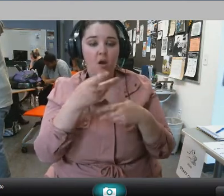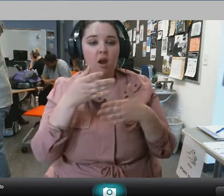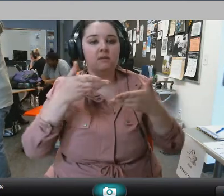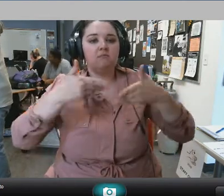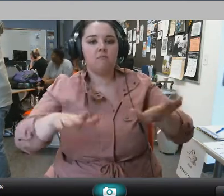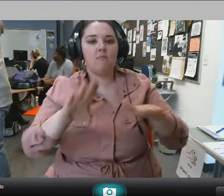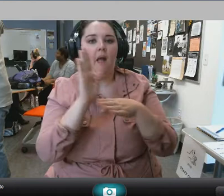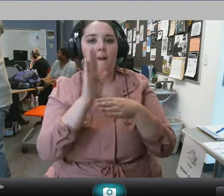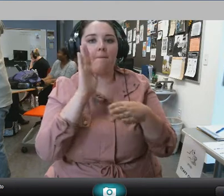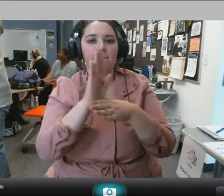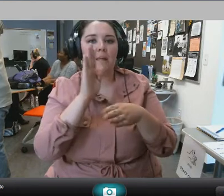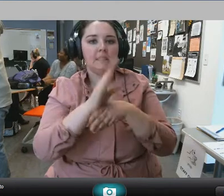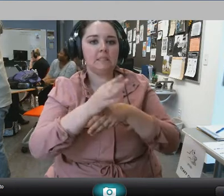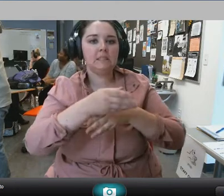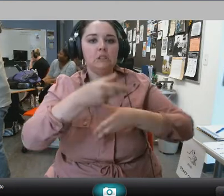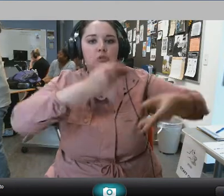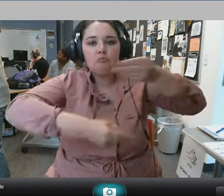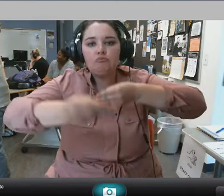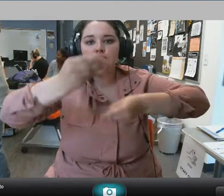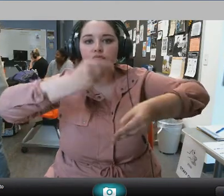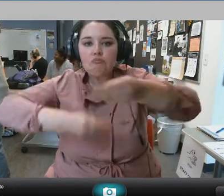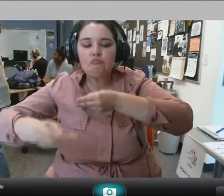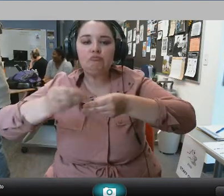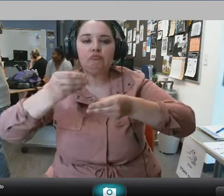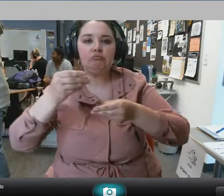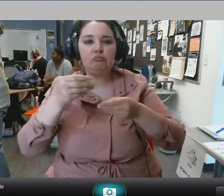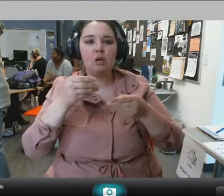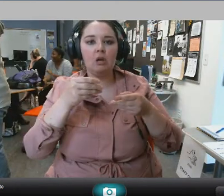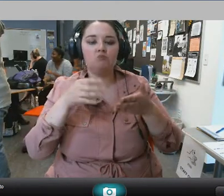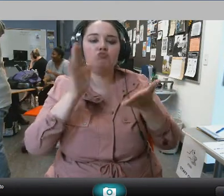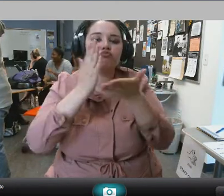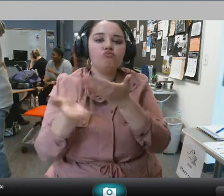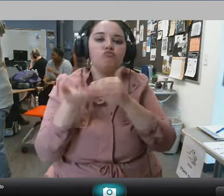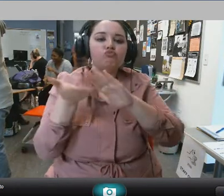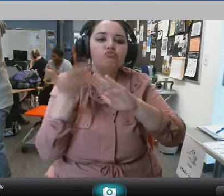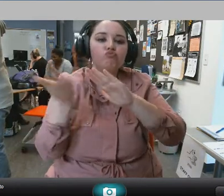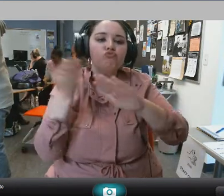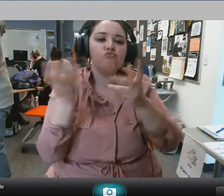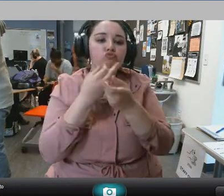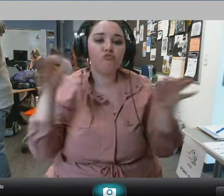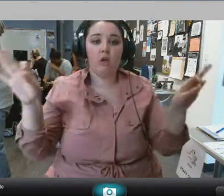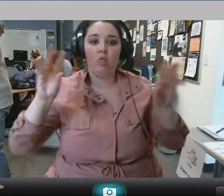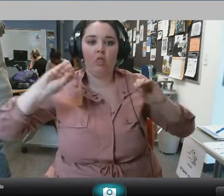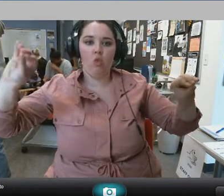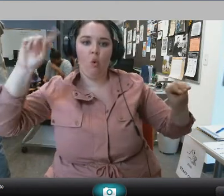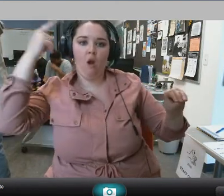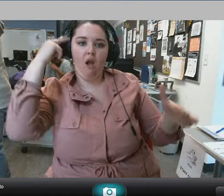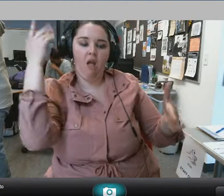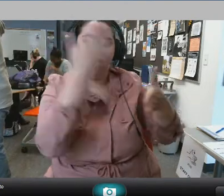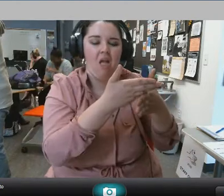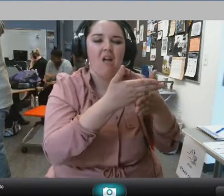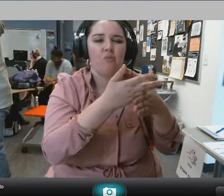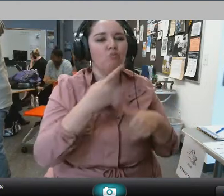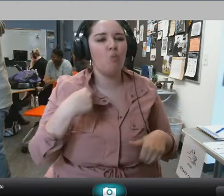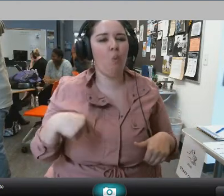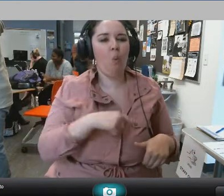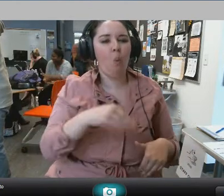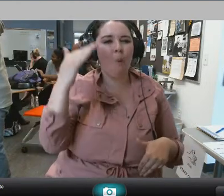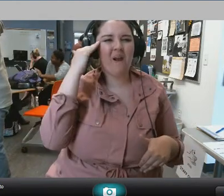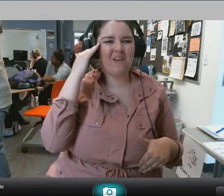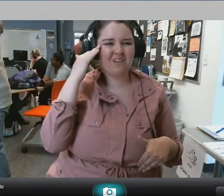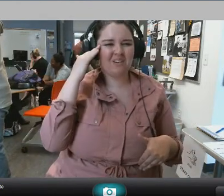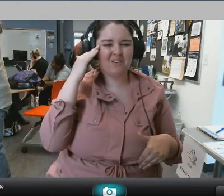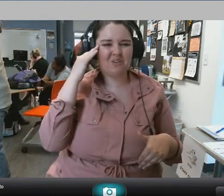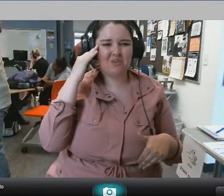without any type of intervention from government. Now we know that that doesn't exist in its pure form, and there's always